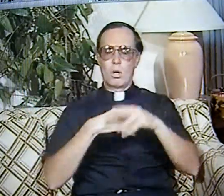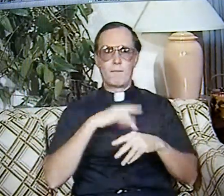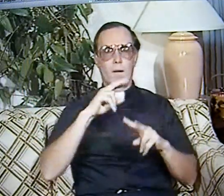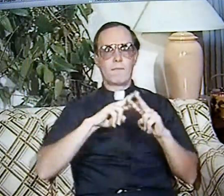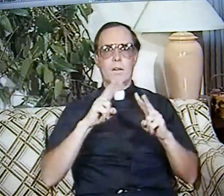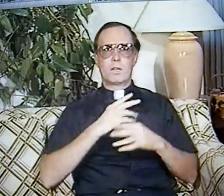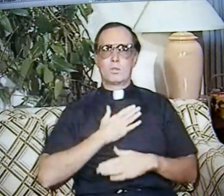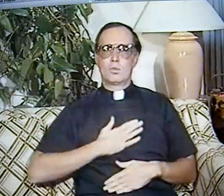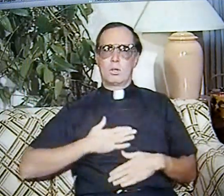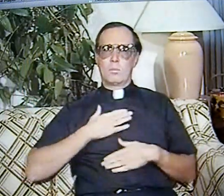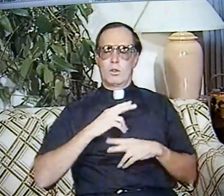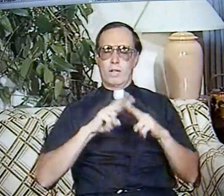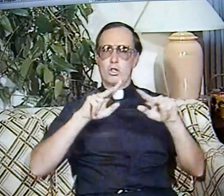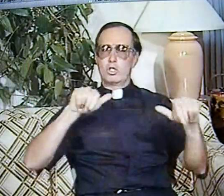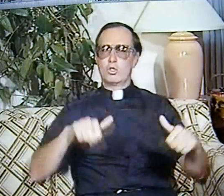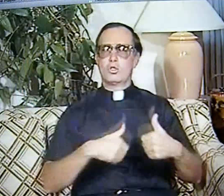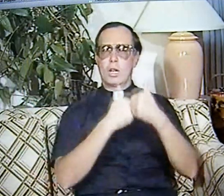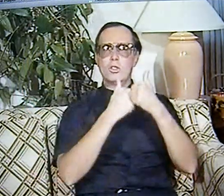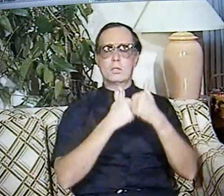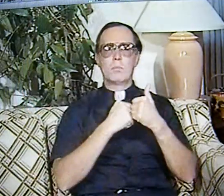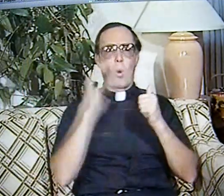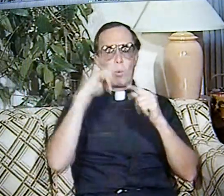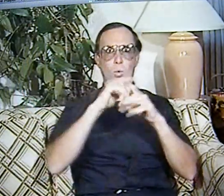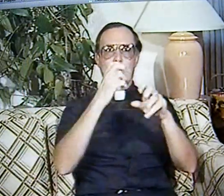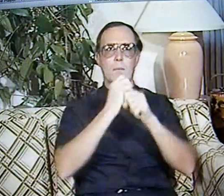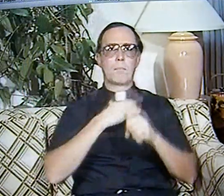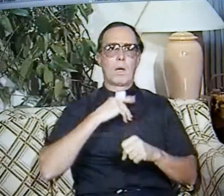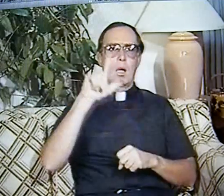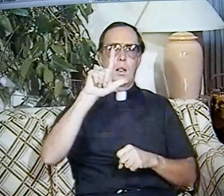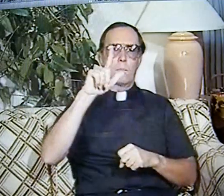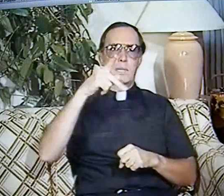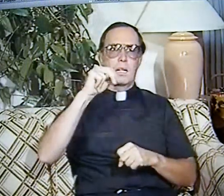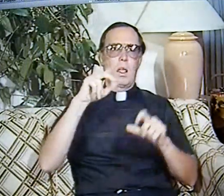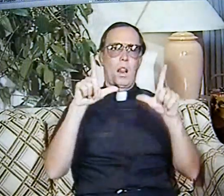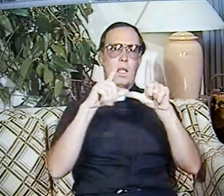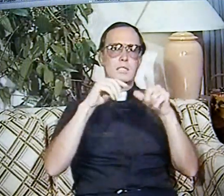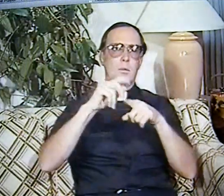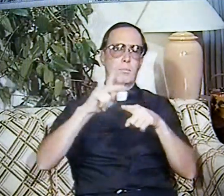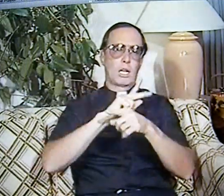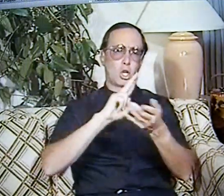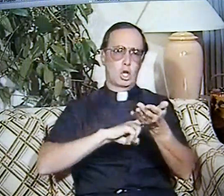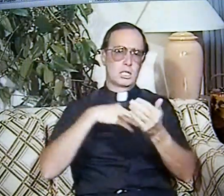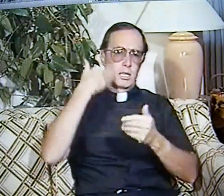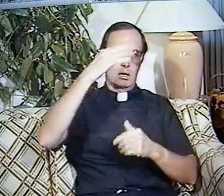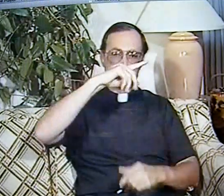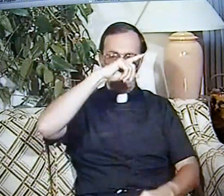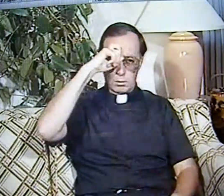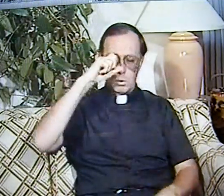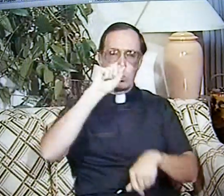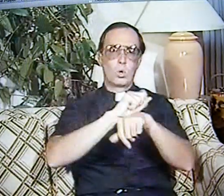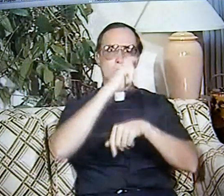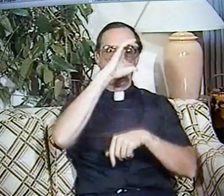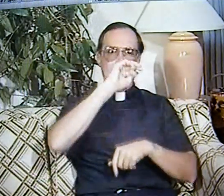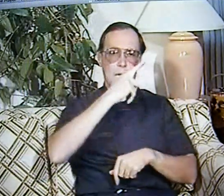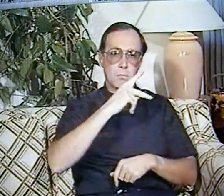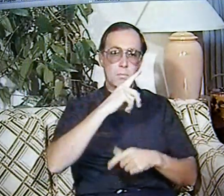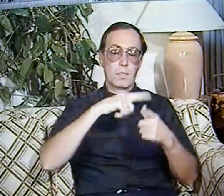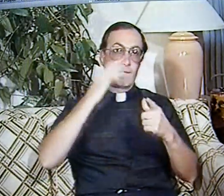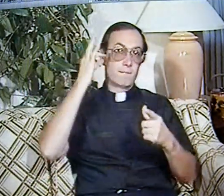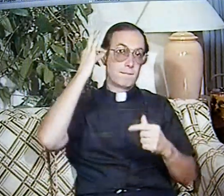It's just a completely different world, but I am enjoying the challenge. I hope to get my LPN so that I